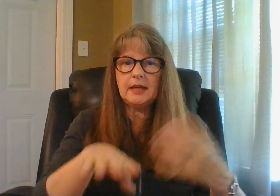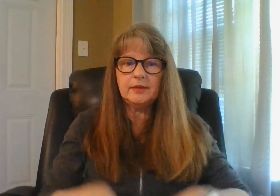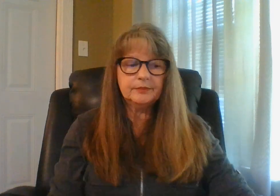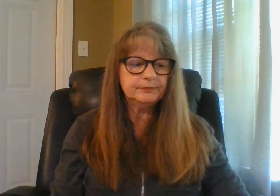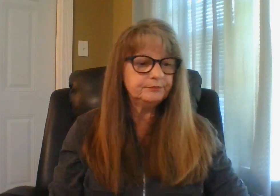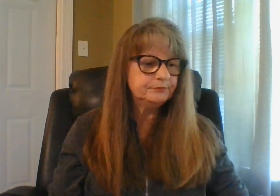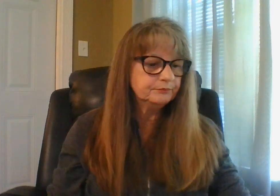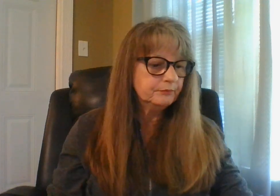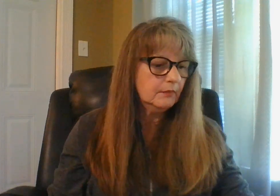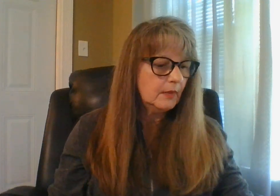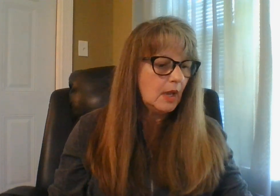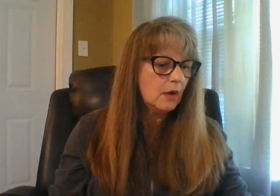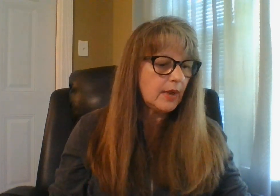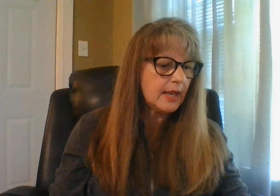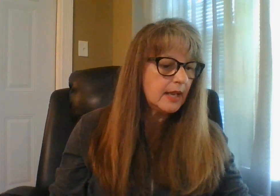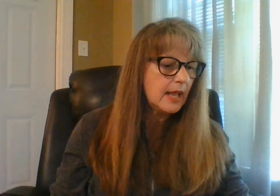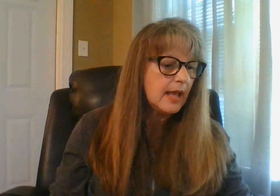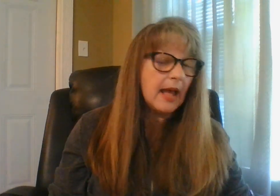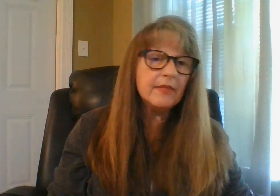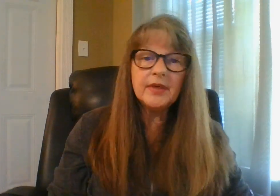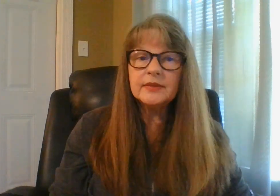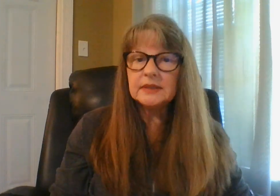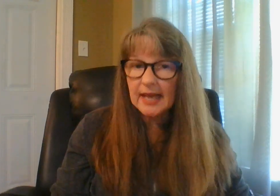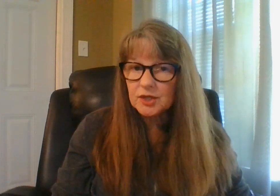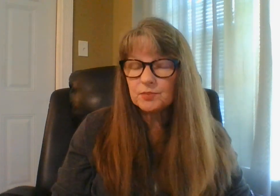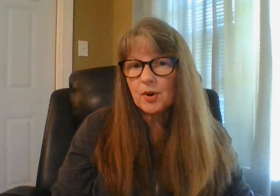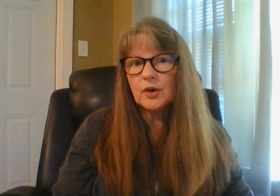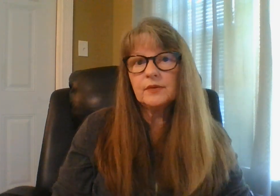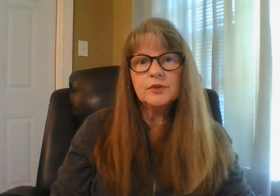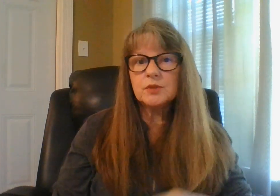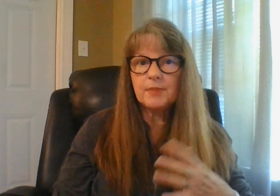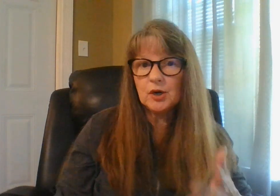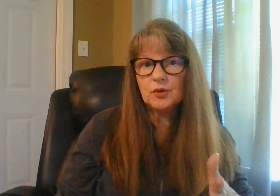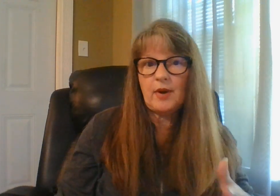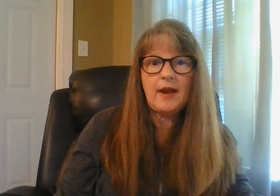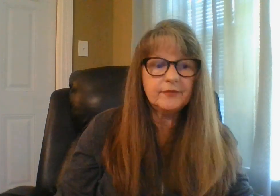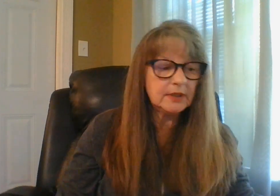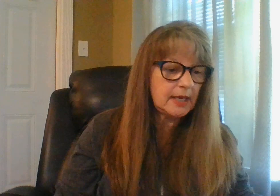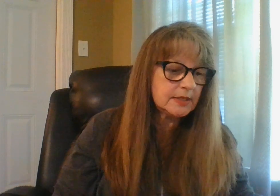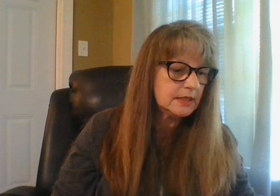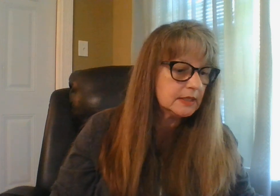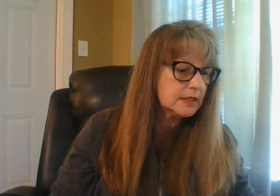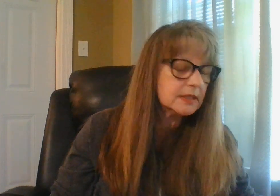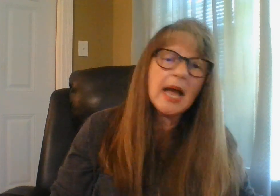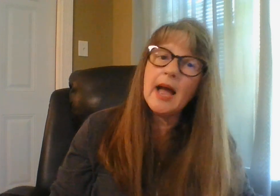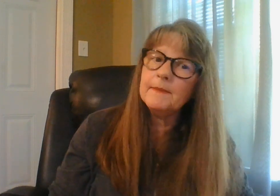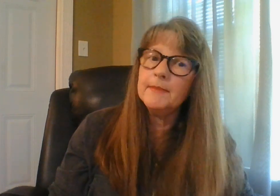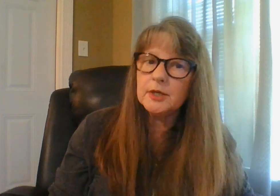Died. Okay. And then the last part of this paragraph, the last sentence is, I miss